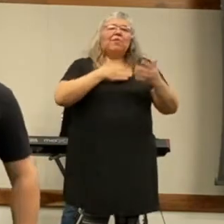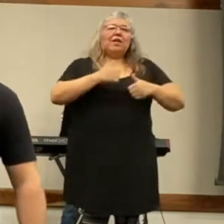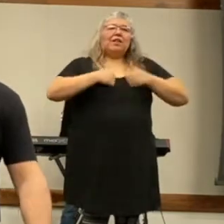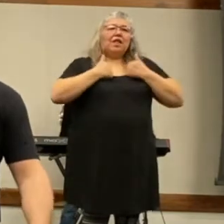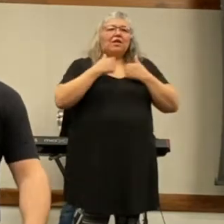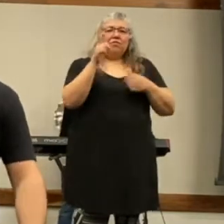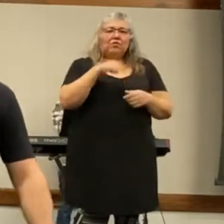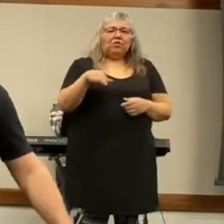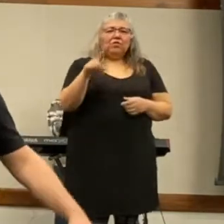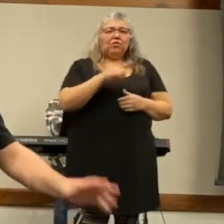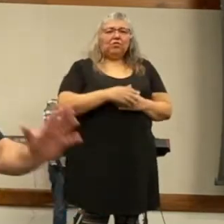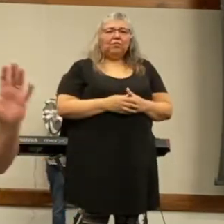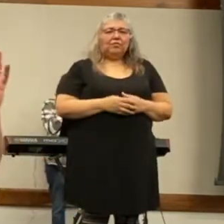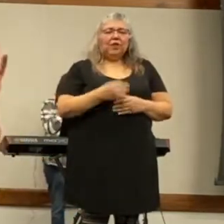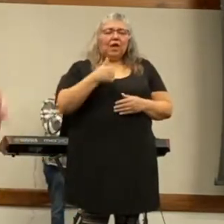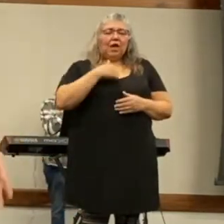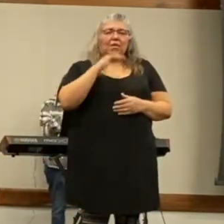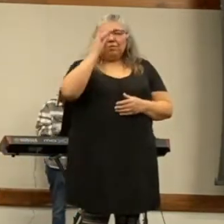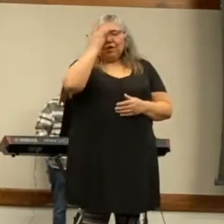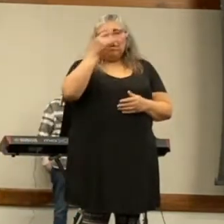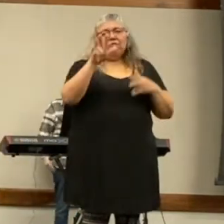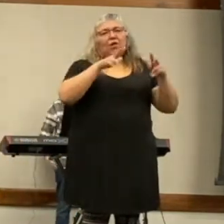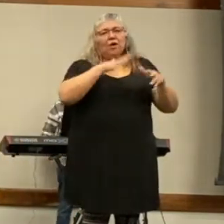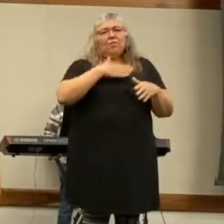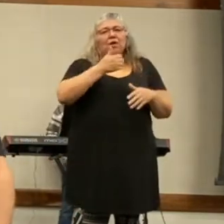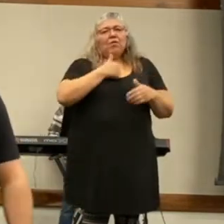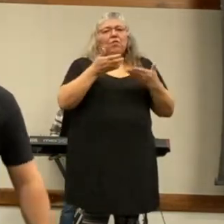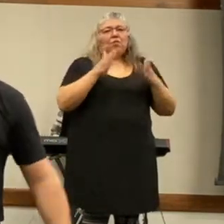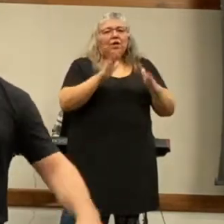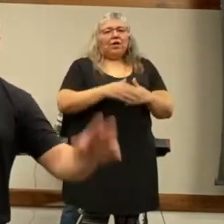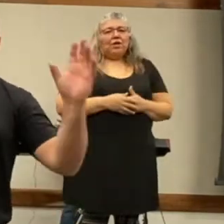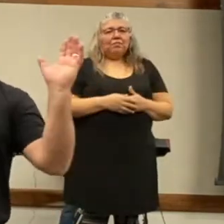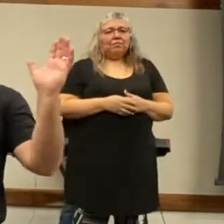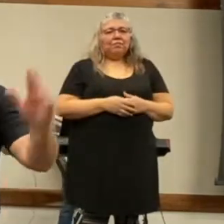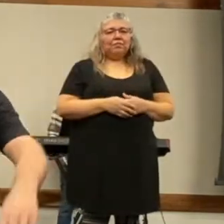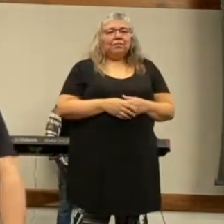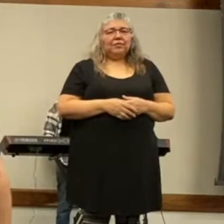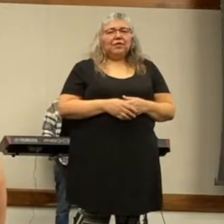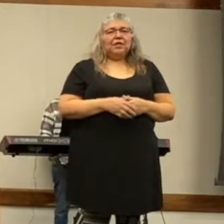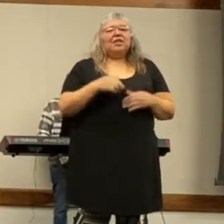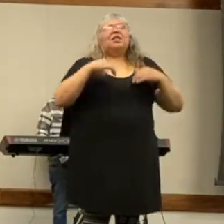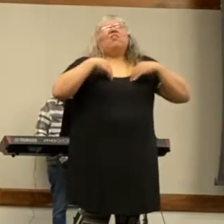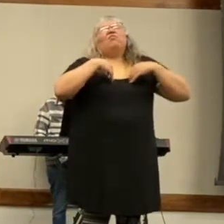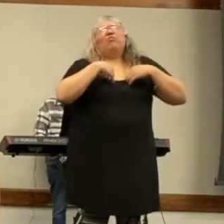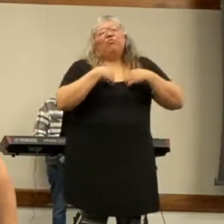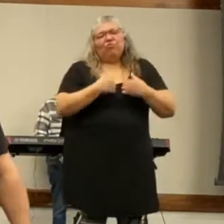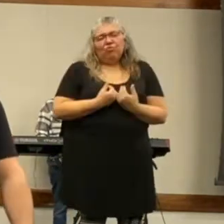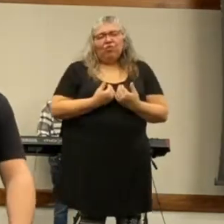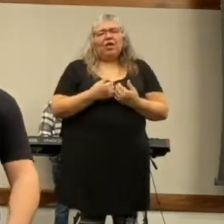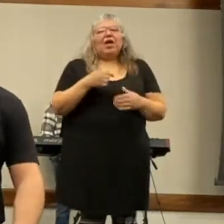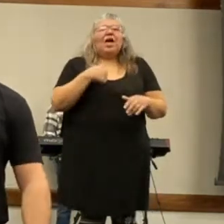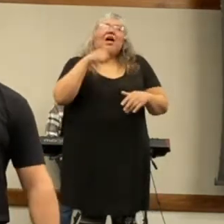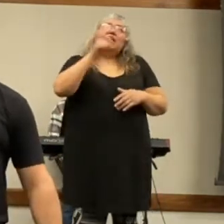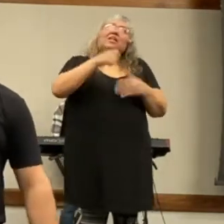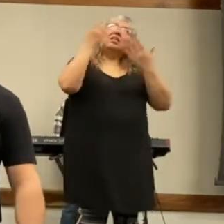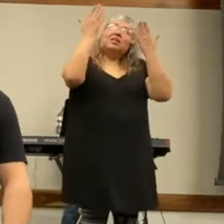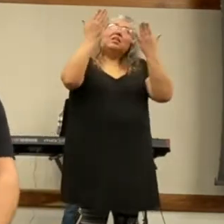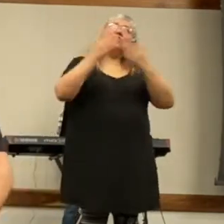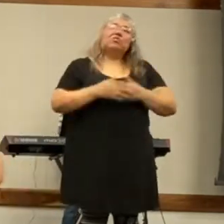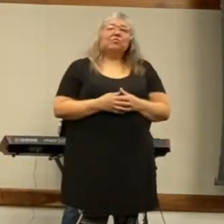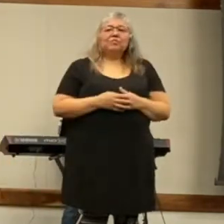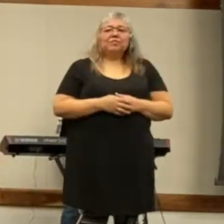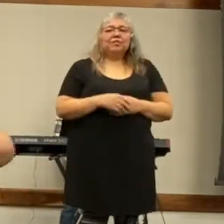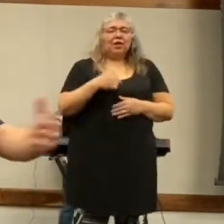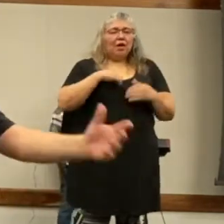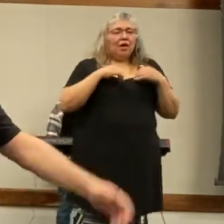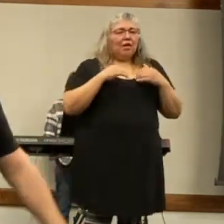you. I'm tired of walking my own way. It's tiring. And I need you.